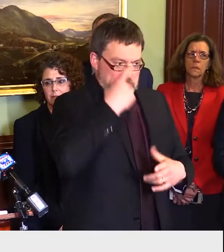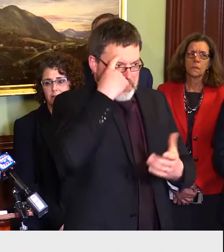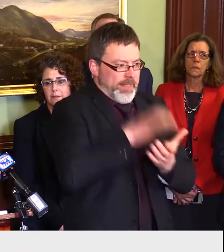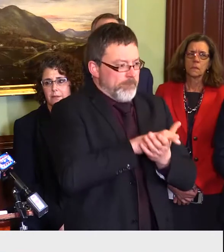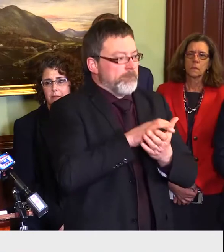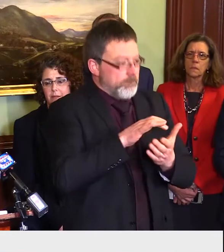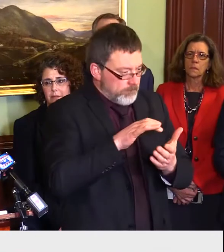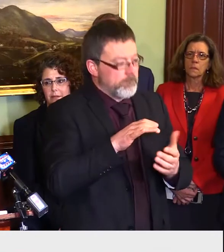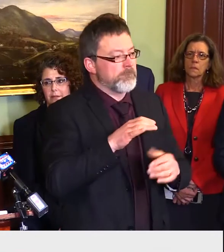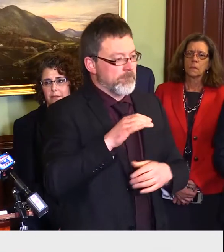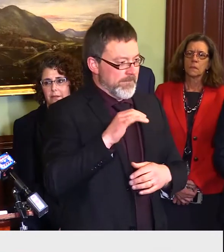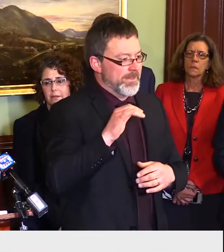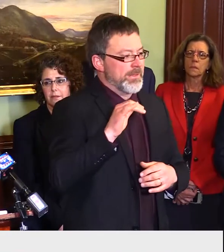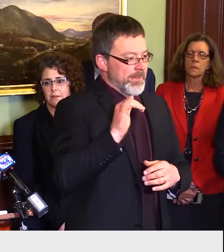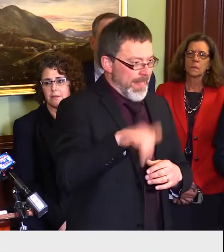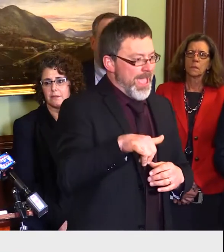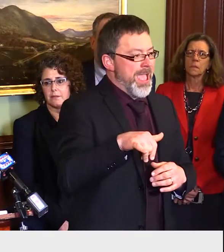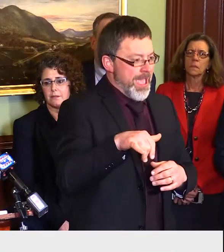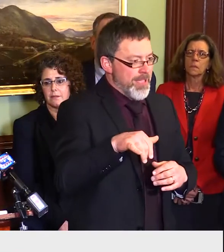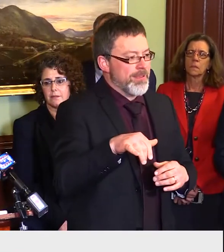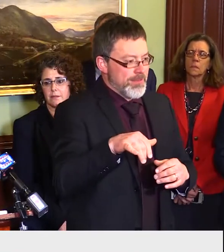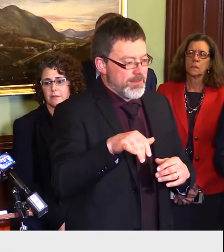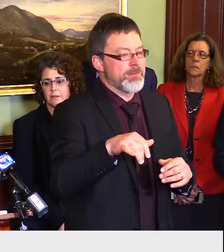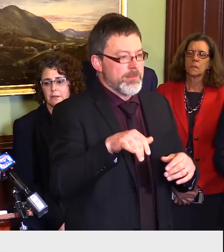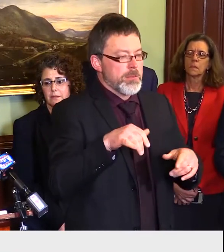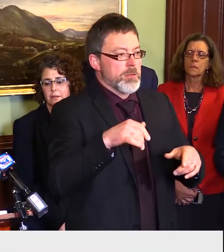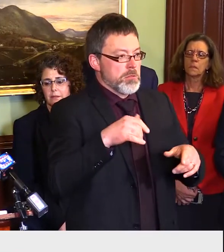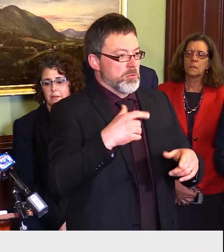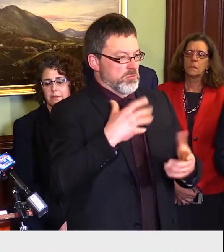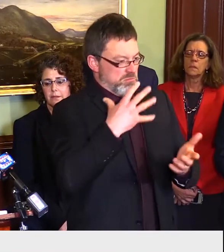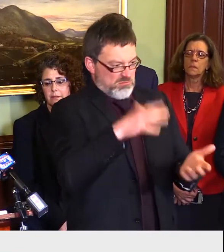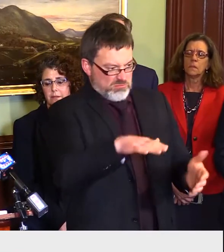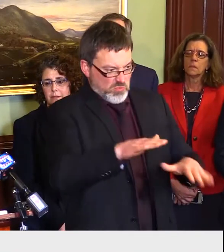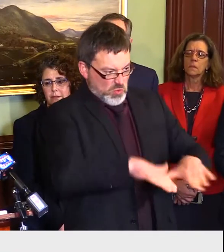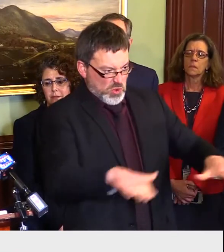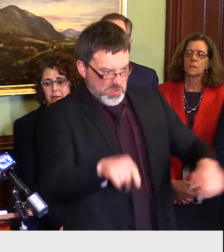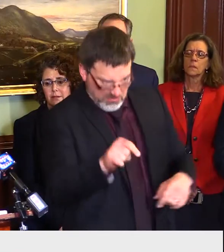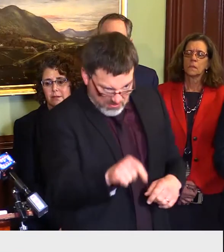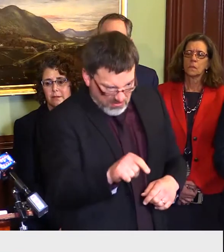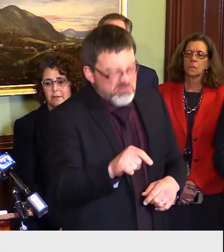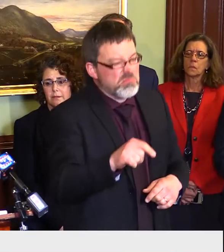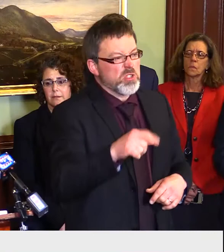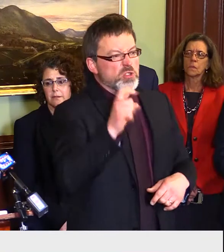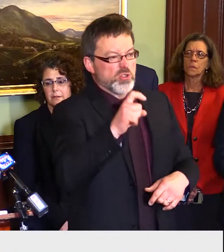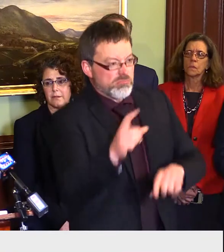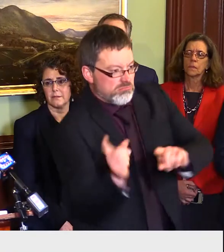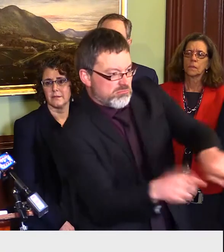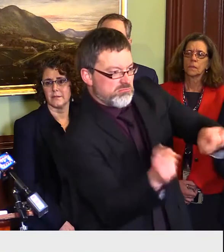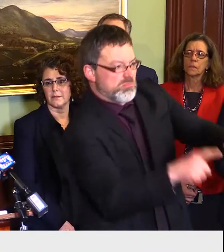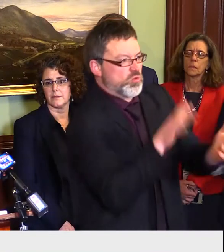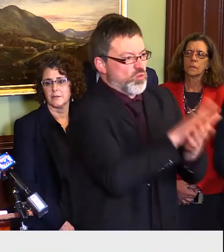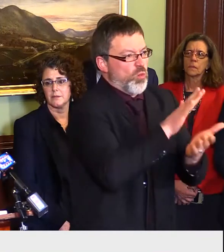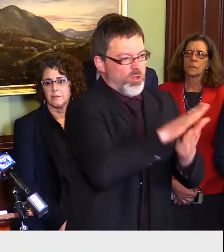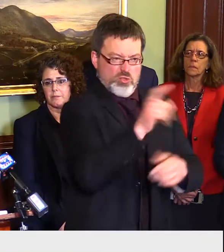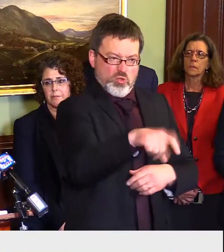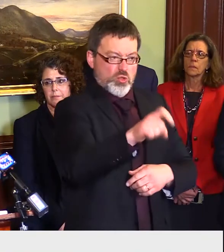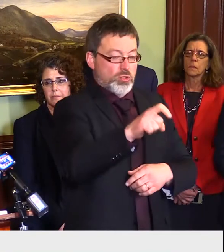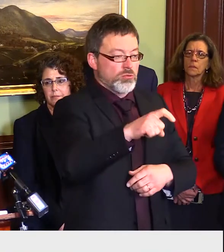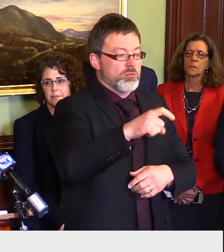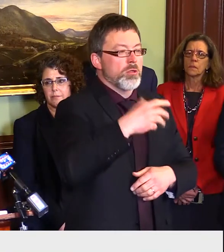at risk is the best approach at this time. However, this is something the Department of